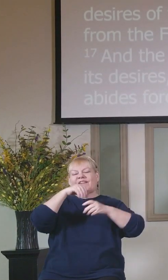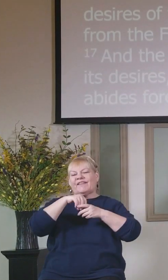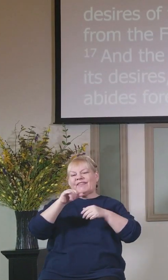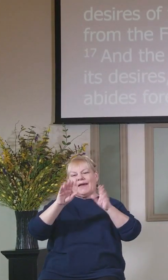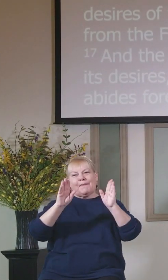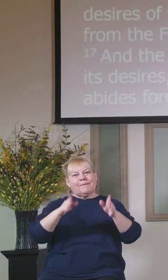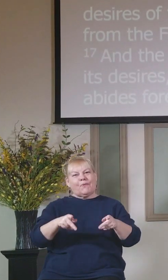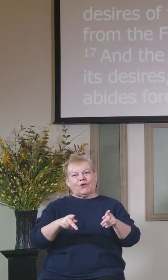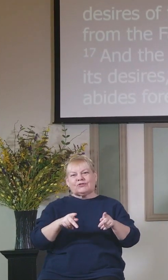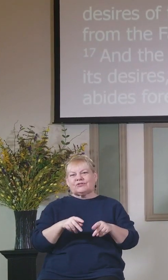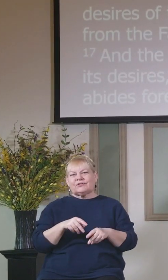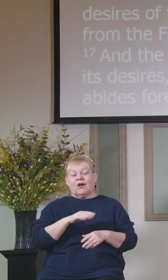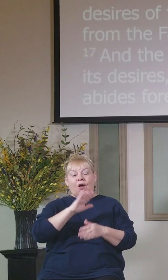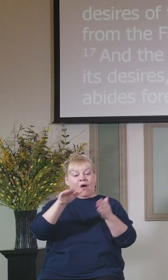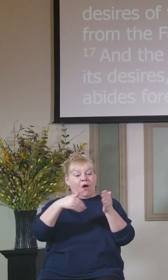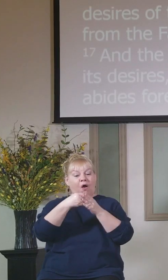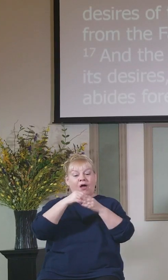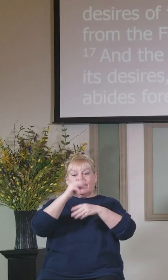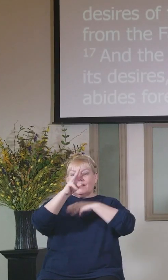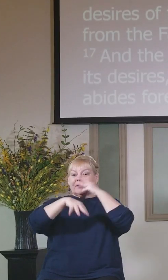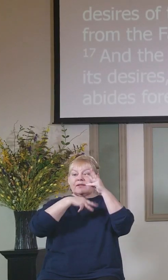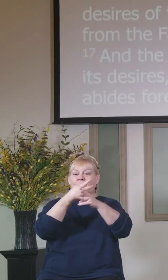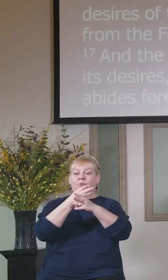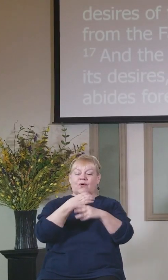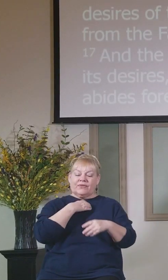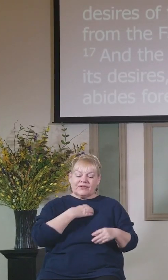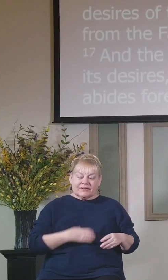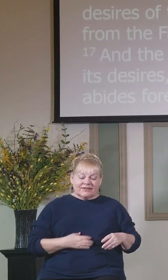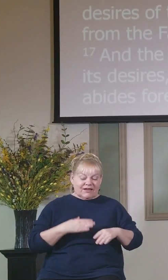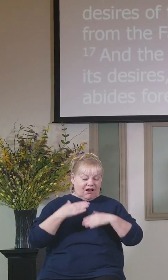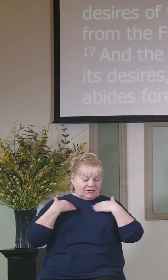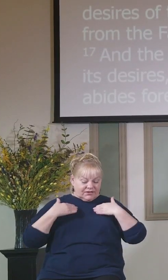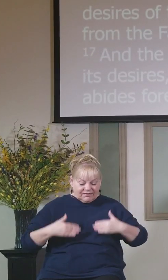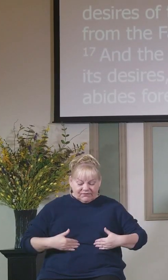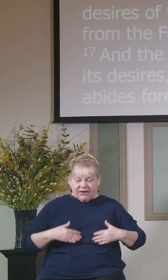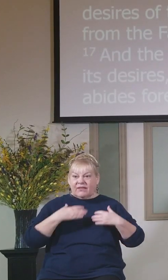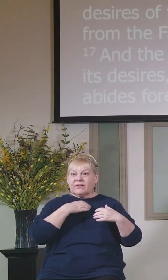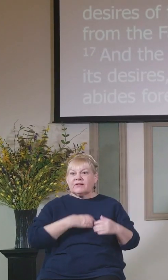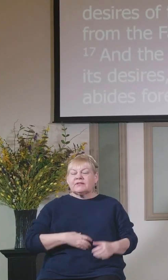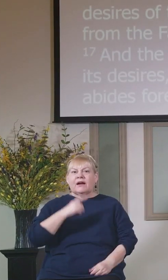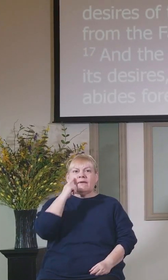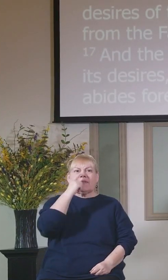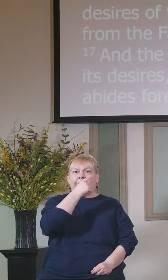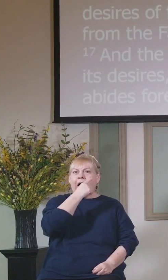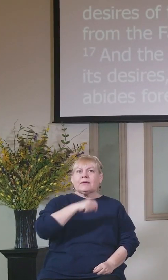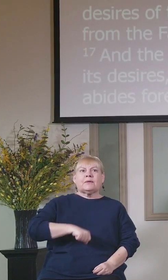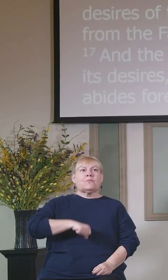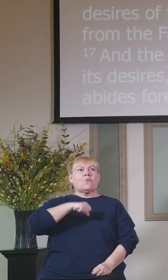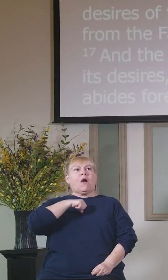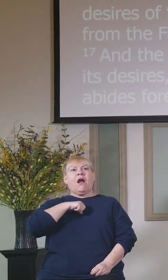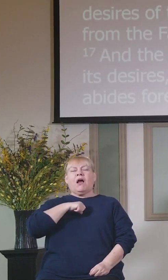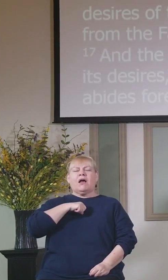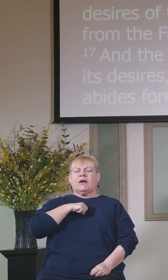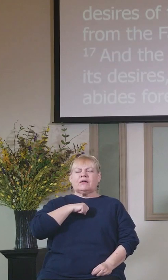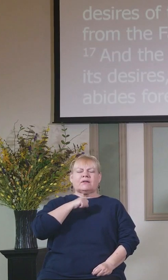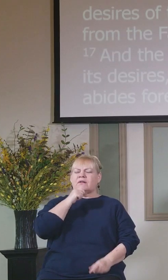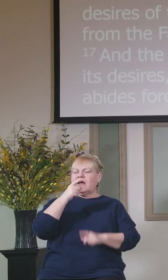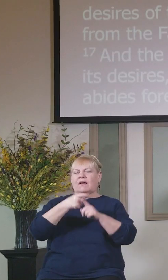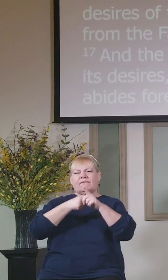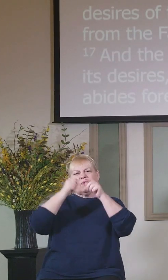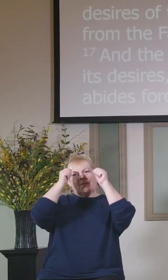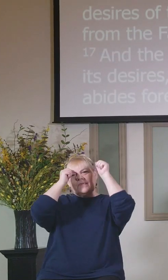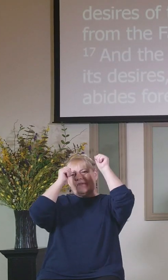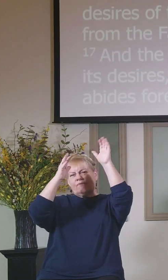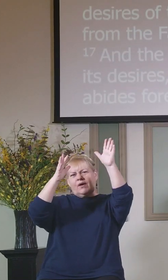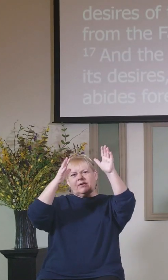For all that is in the world, the desires of the flesh, the desires of the eyes, and the pride of life, is not from the Father, but